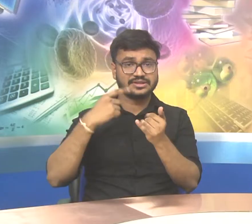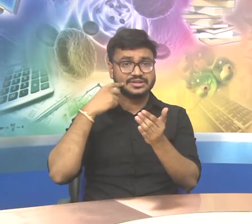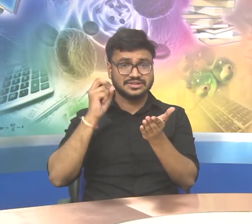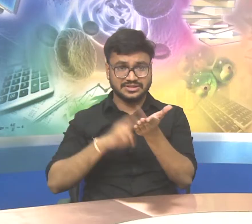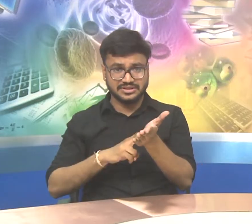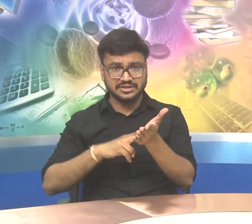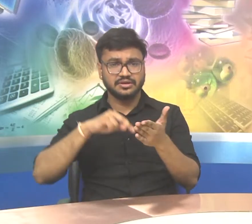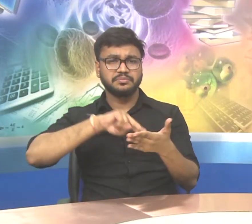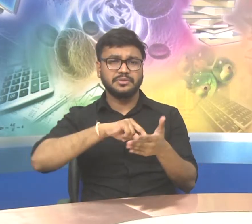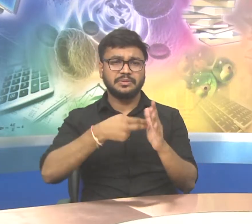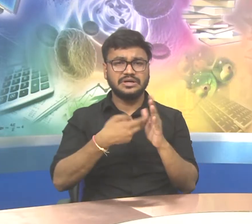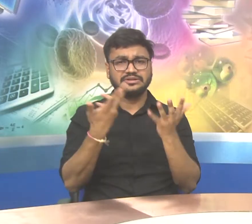Next is expansion,